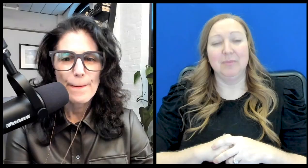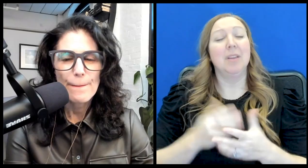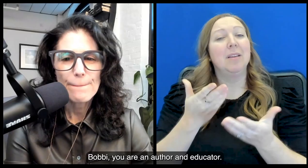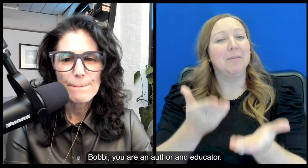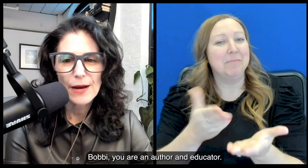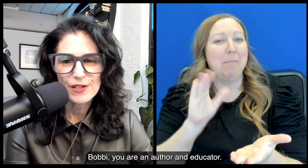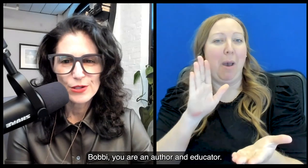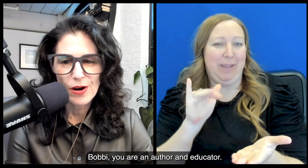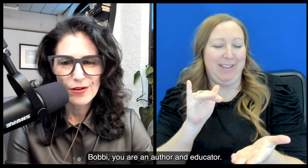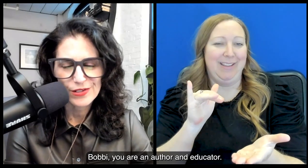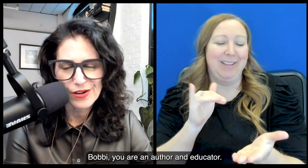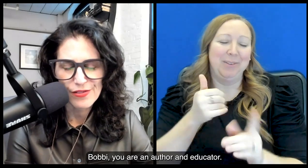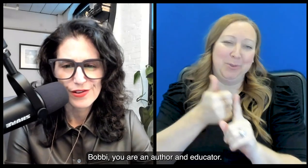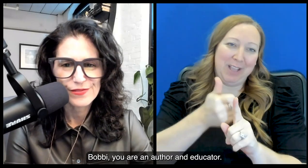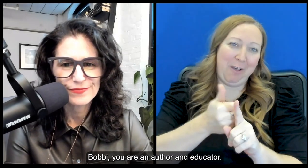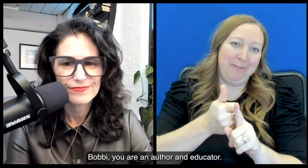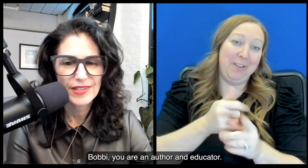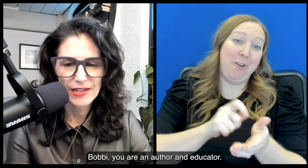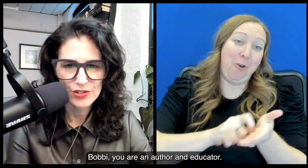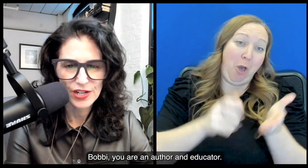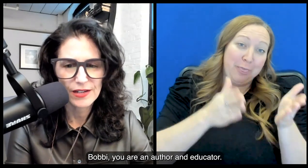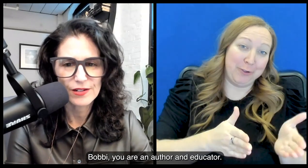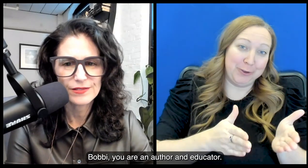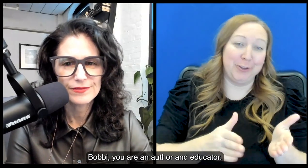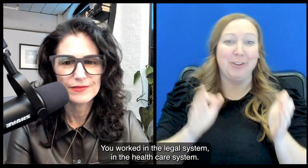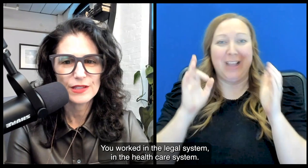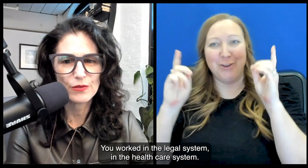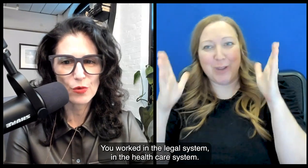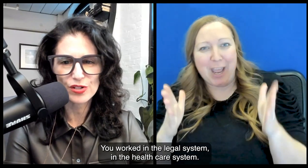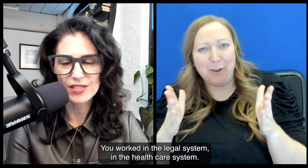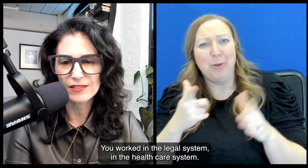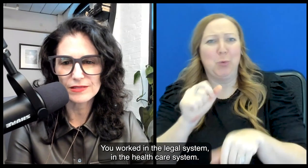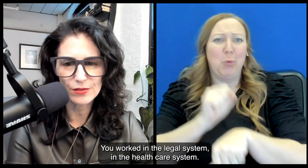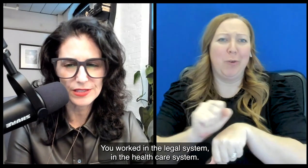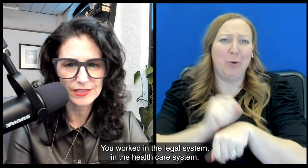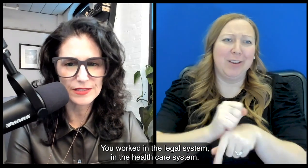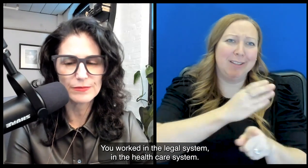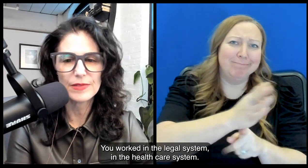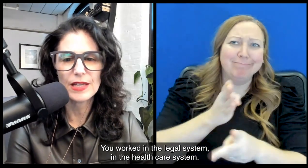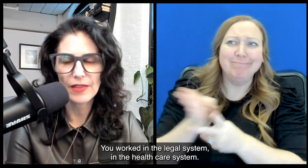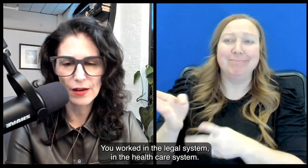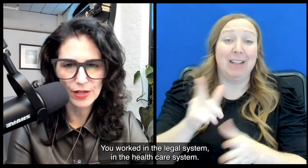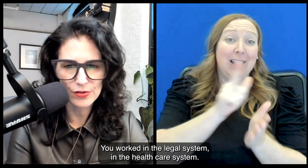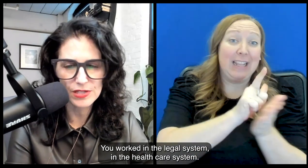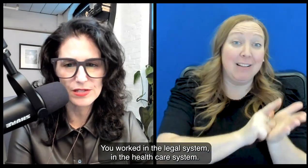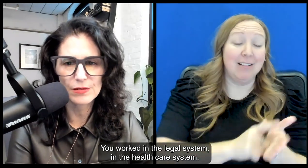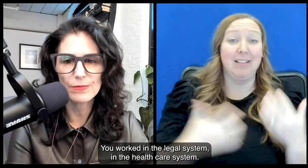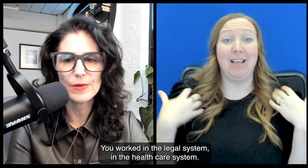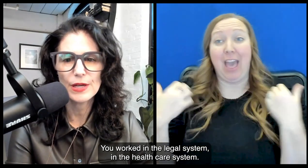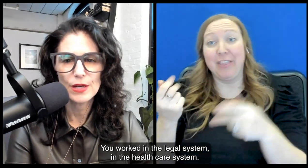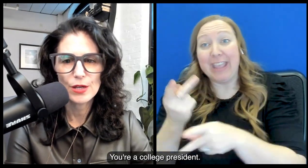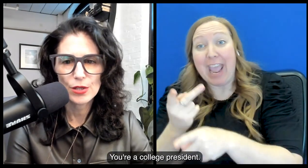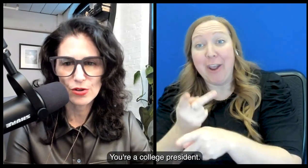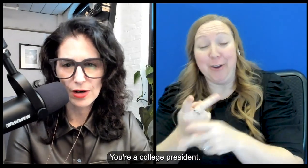Amazing. Bobby, you are an author, an educator. You worked in the legal system, in the healthcare system.